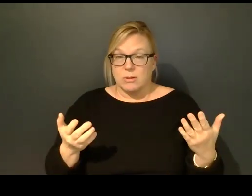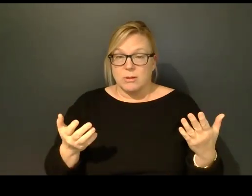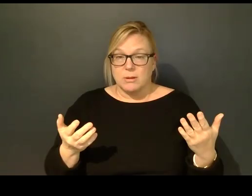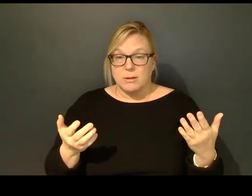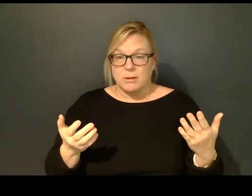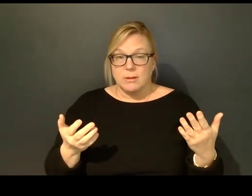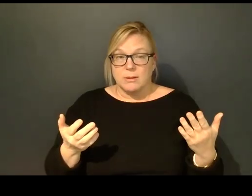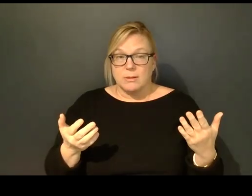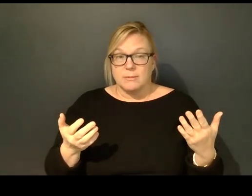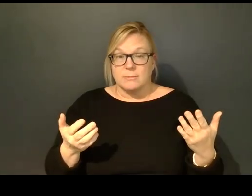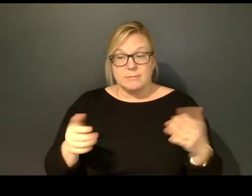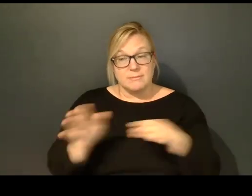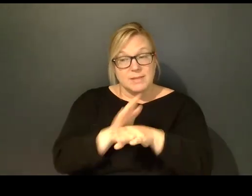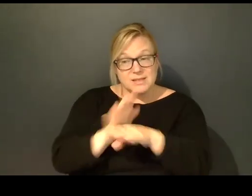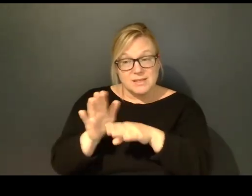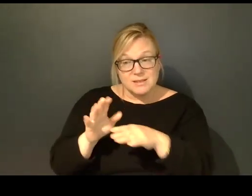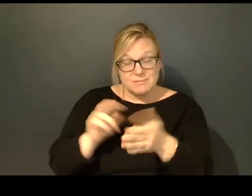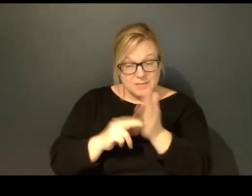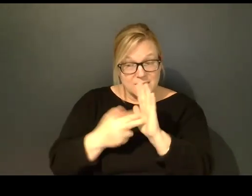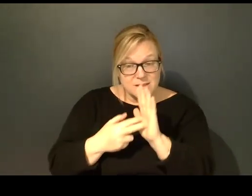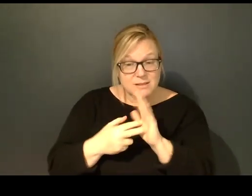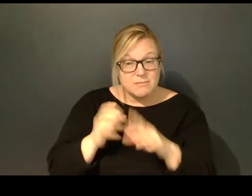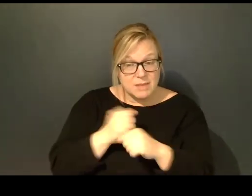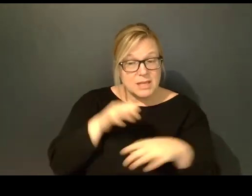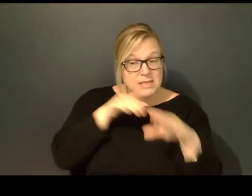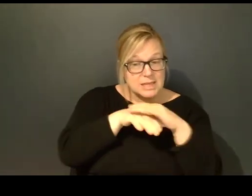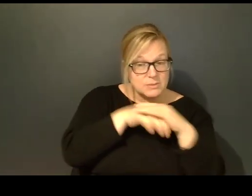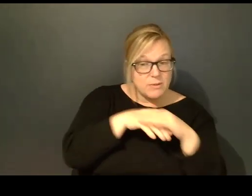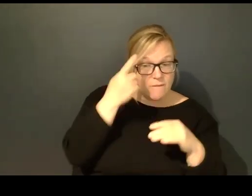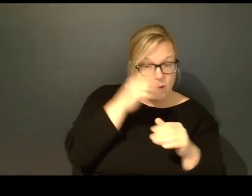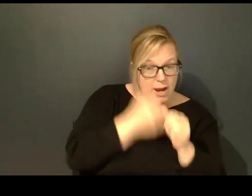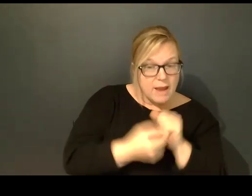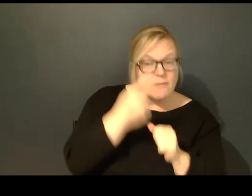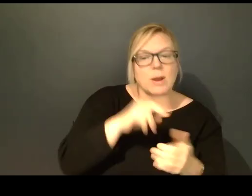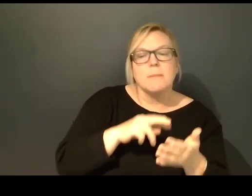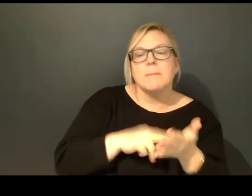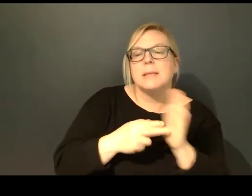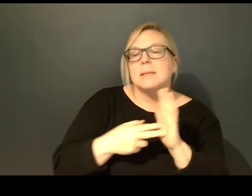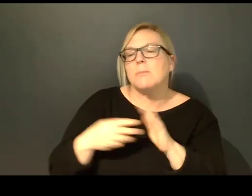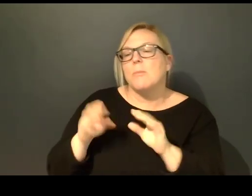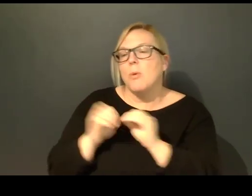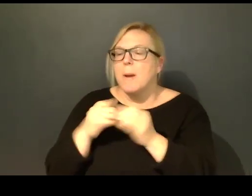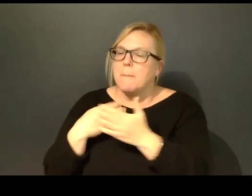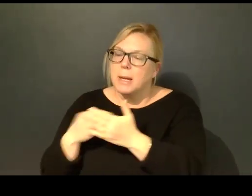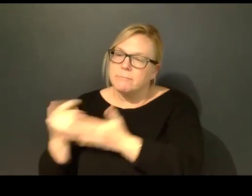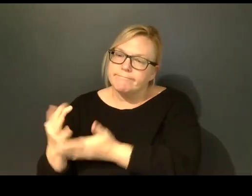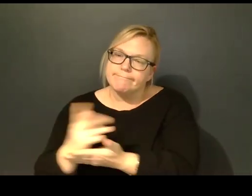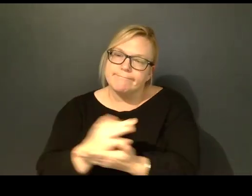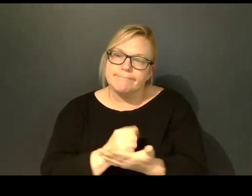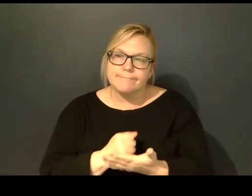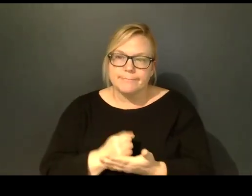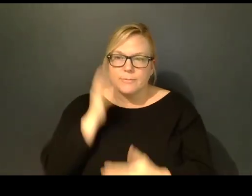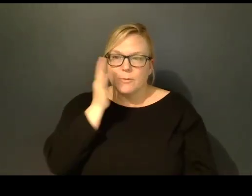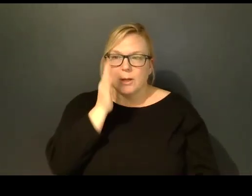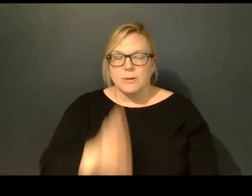talking capitalism, make it as accessible to everyone, because then you make more money. Yeah. And Yeah. it's funny, I do tend to boil it down